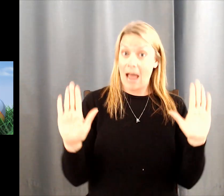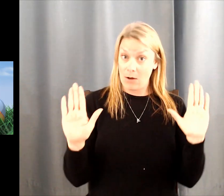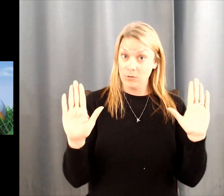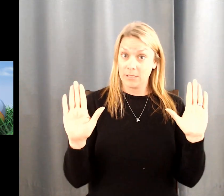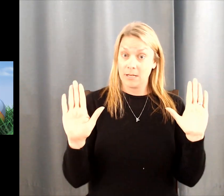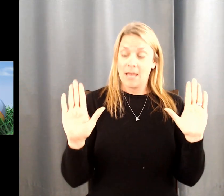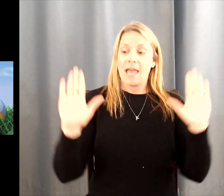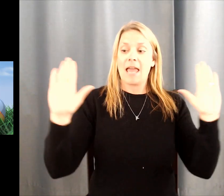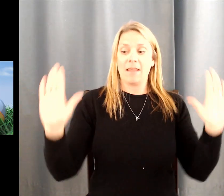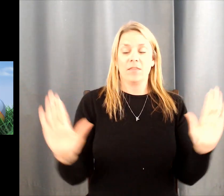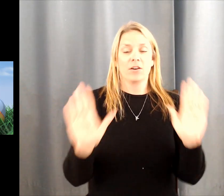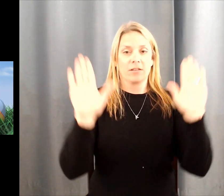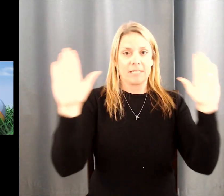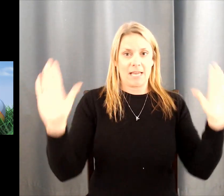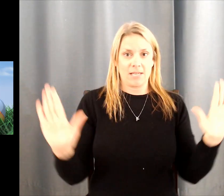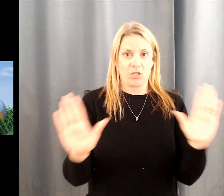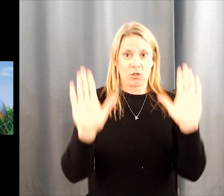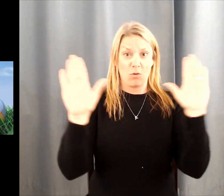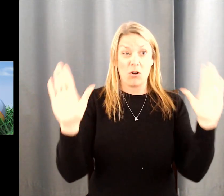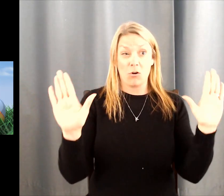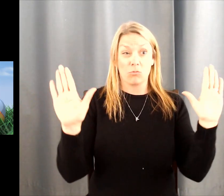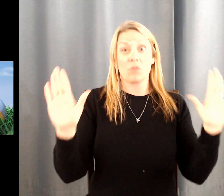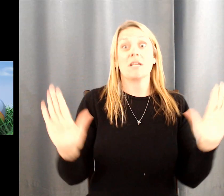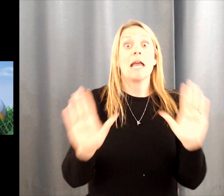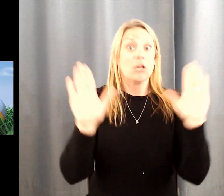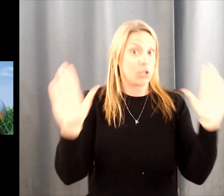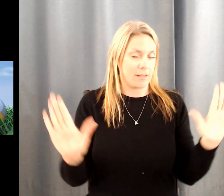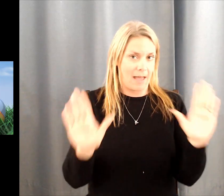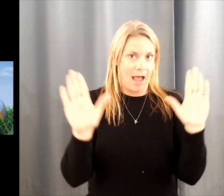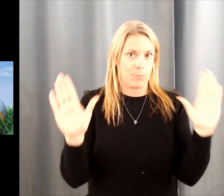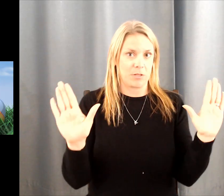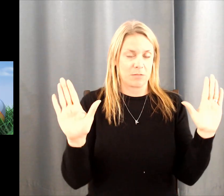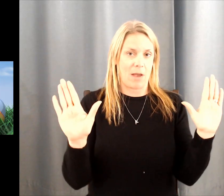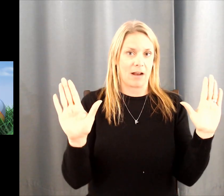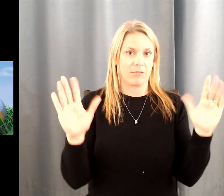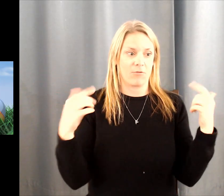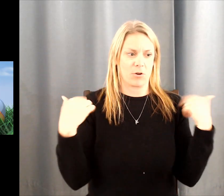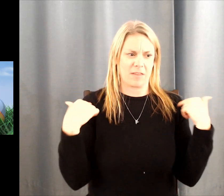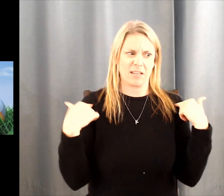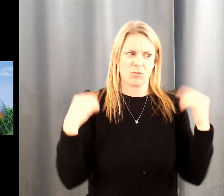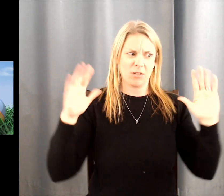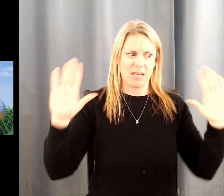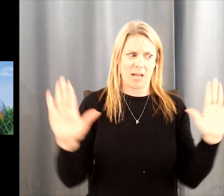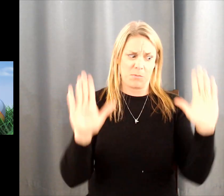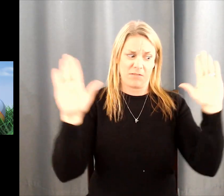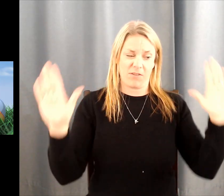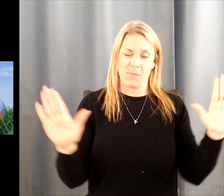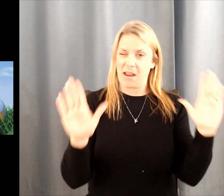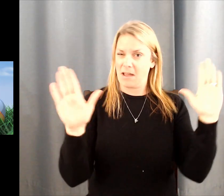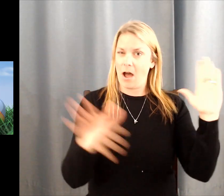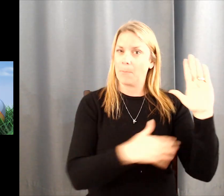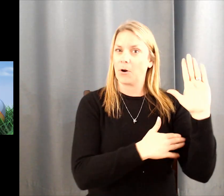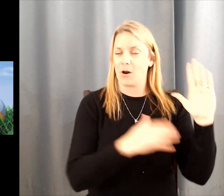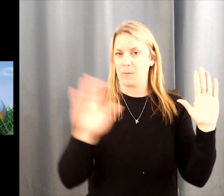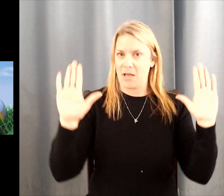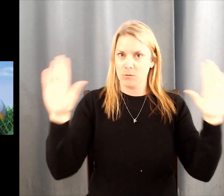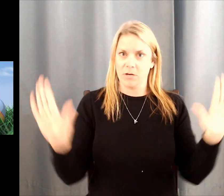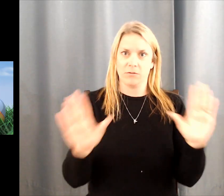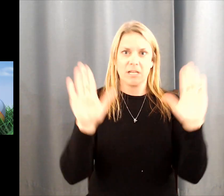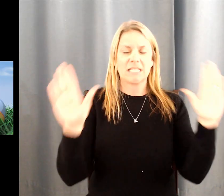out, and there is a small rotation that happens back and forth, and it's really coming from my upper arm elbow.